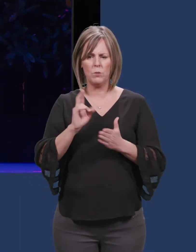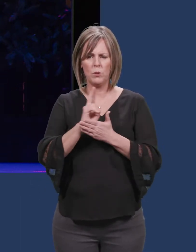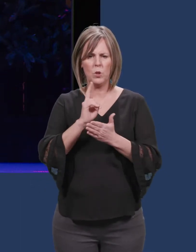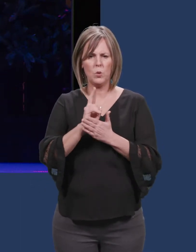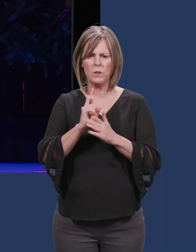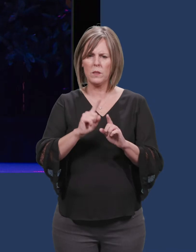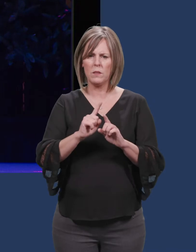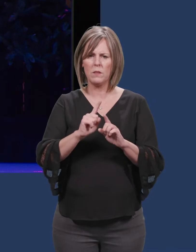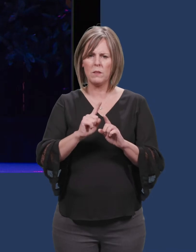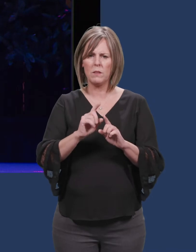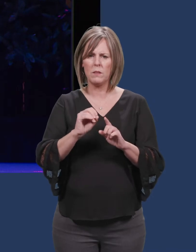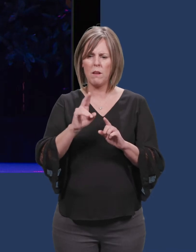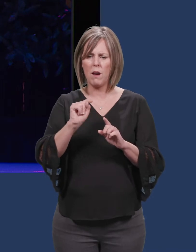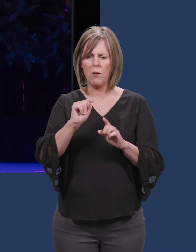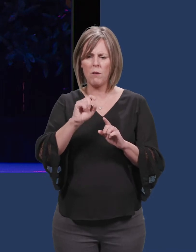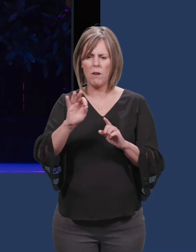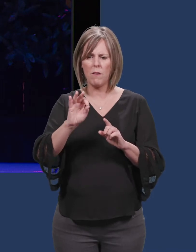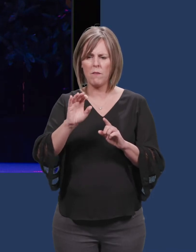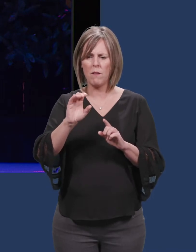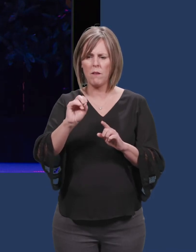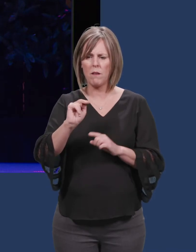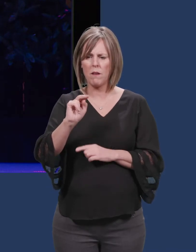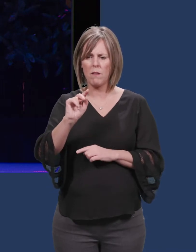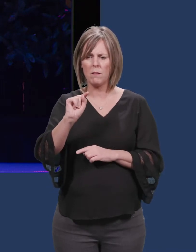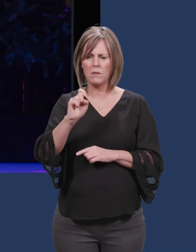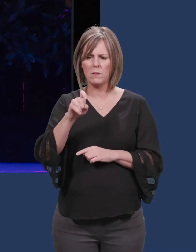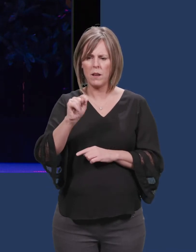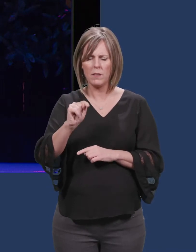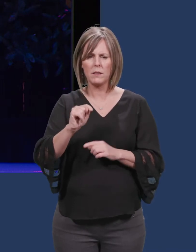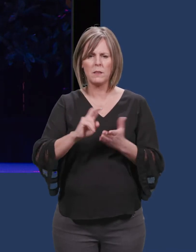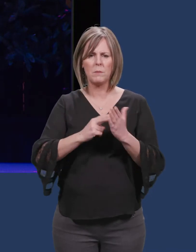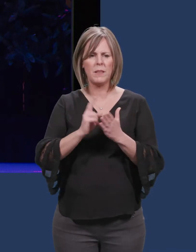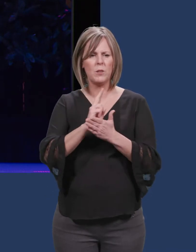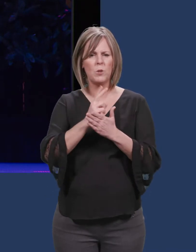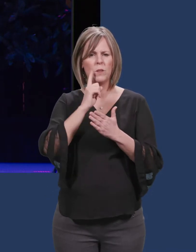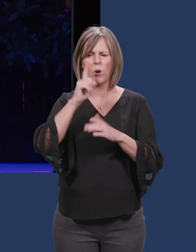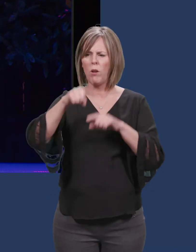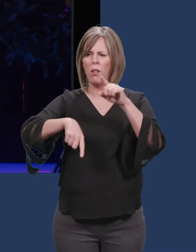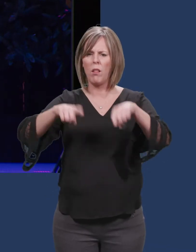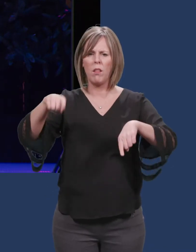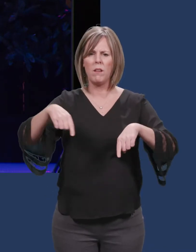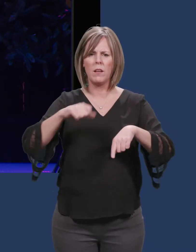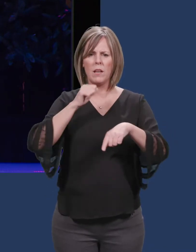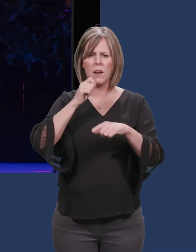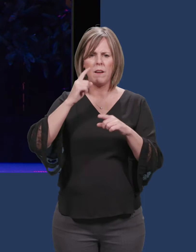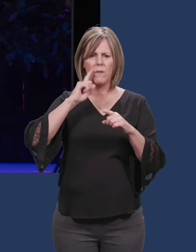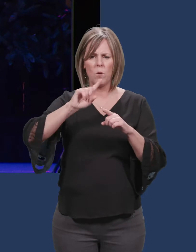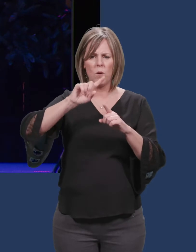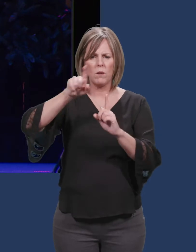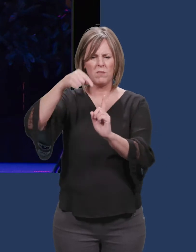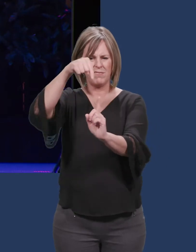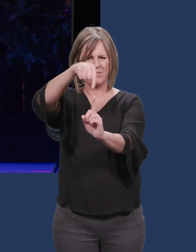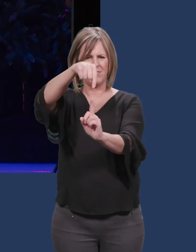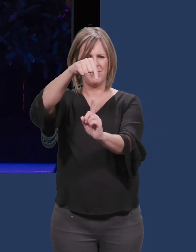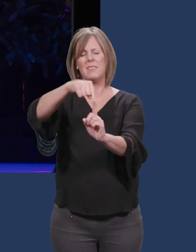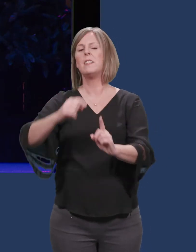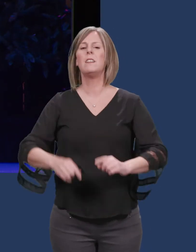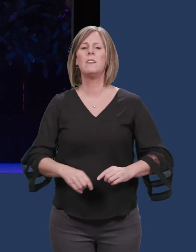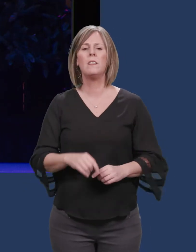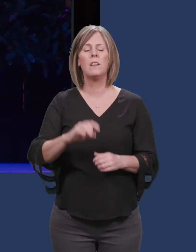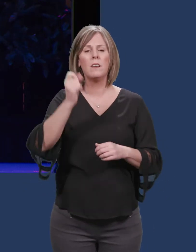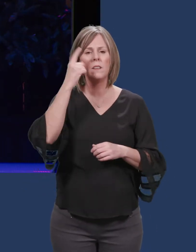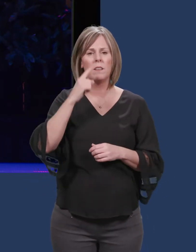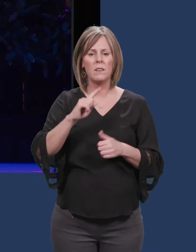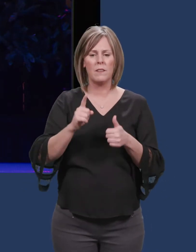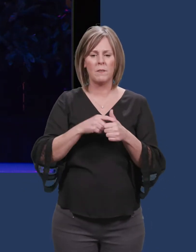saying. It loses its real power. Because 1 Corinthians 13 was not written to be a love